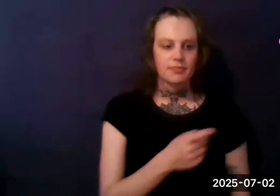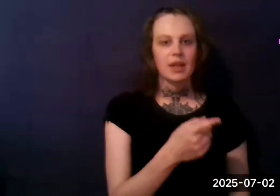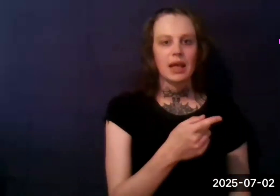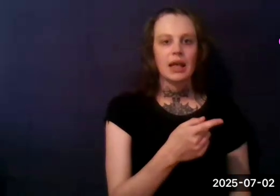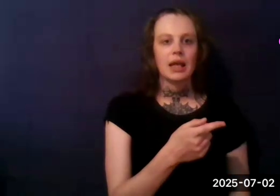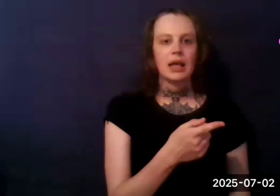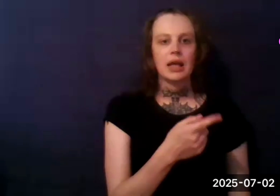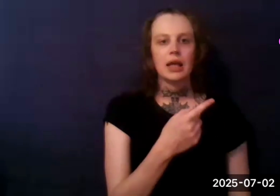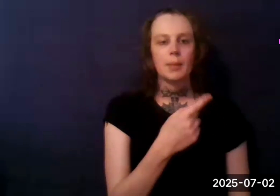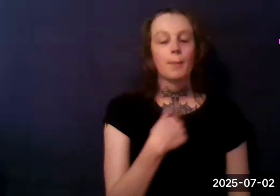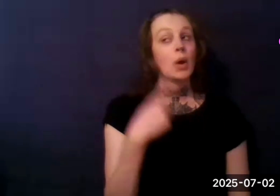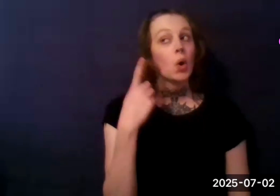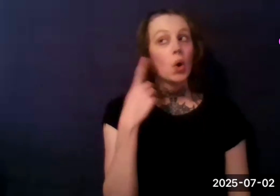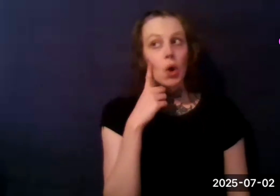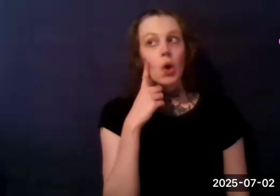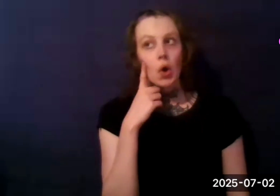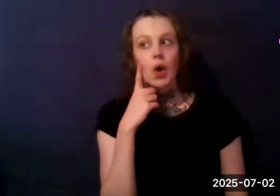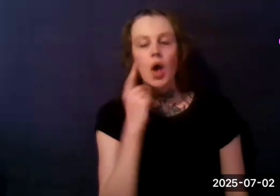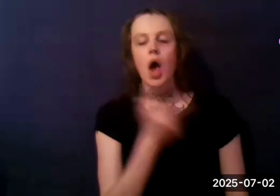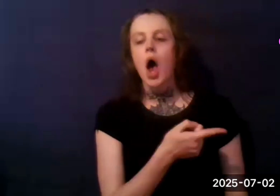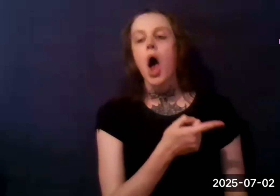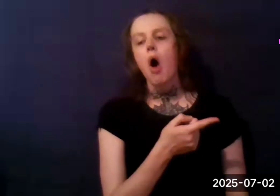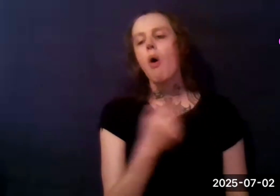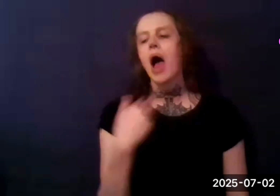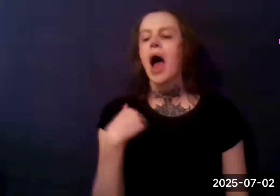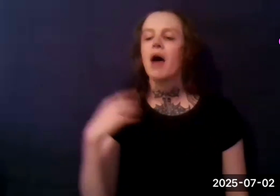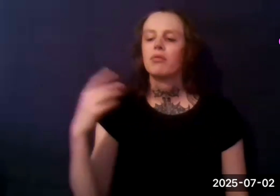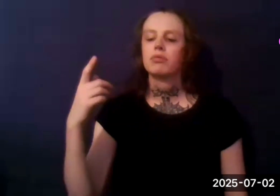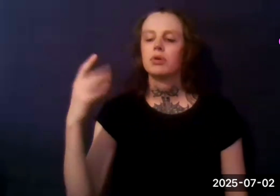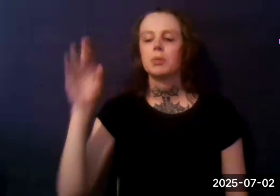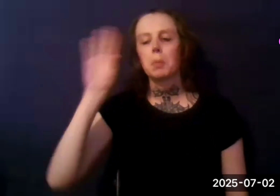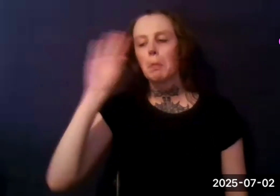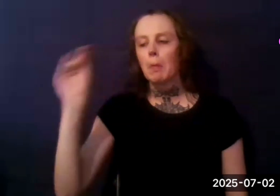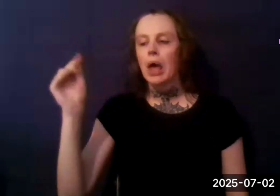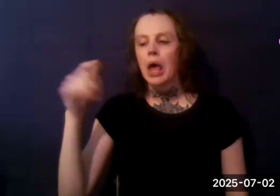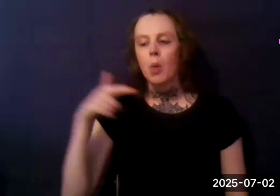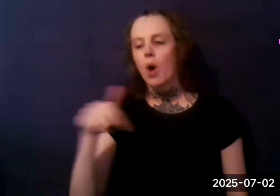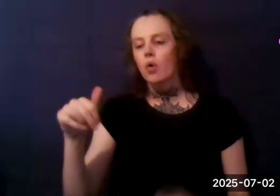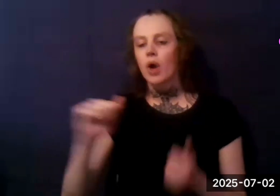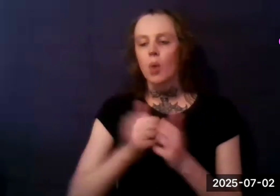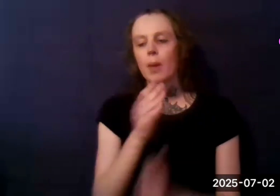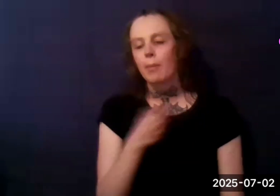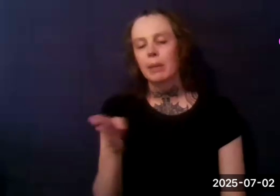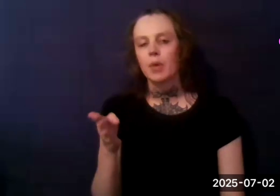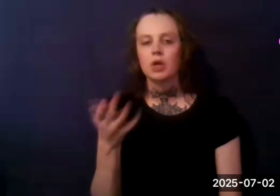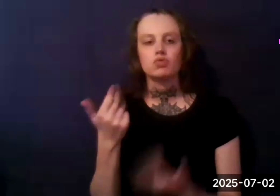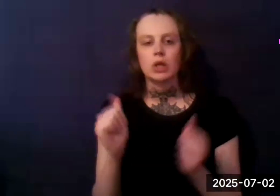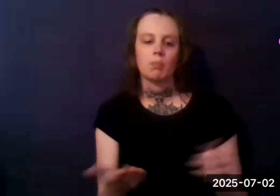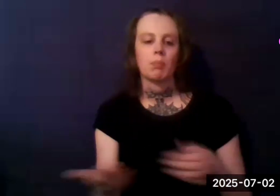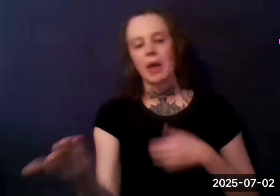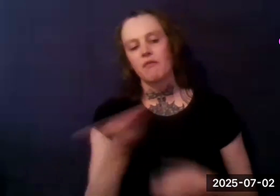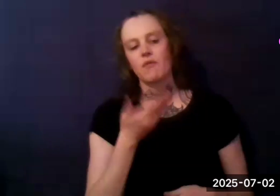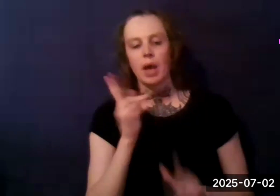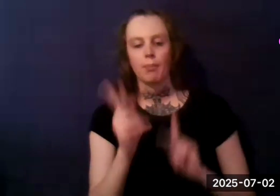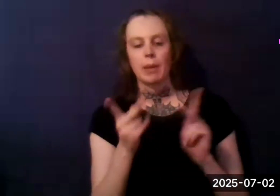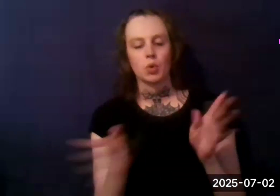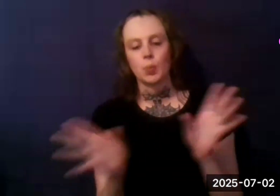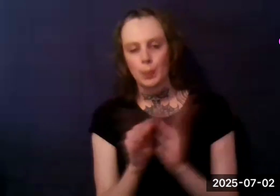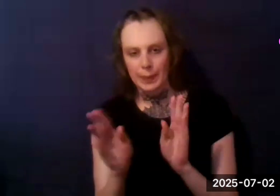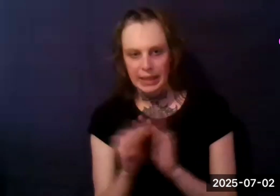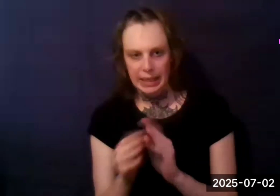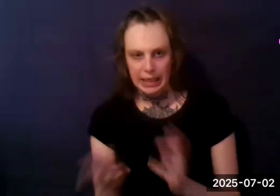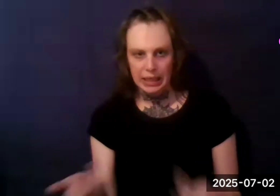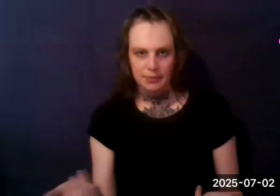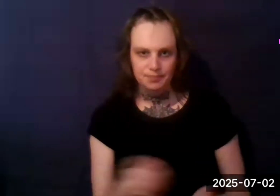like a big book. He's trying to get people to like do meetings with him or something. And I was like, wow, that's weird. And we end up in the same ward